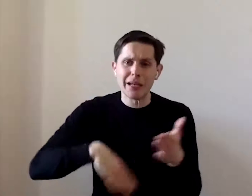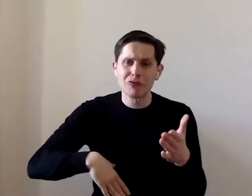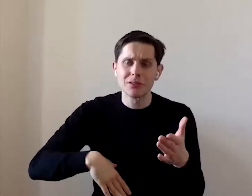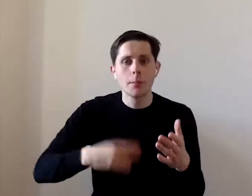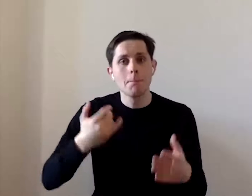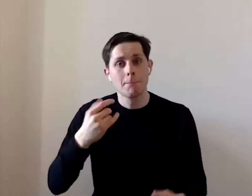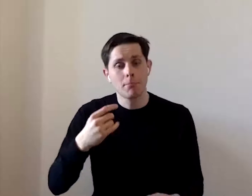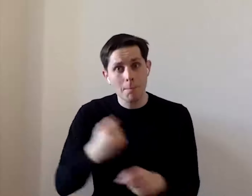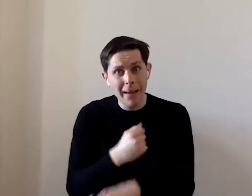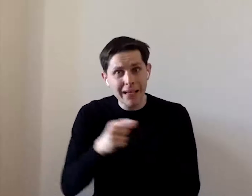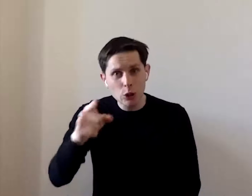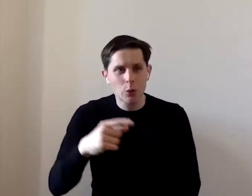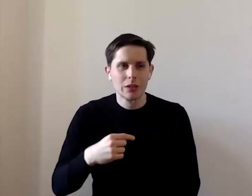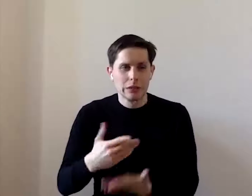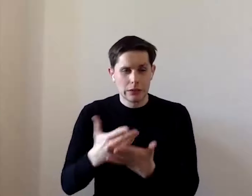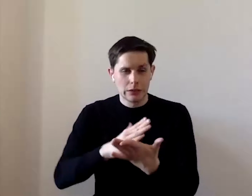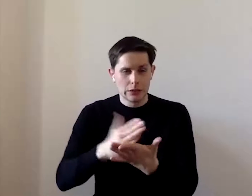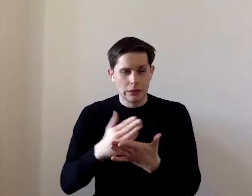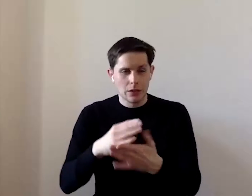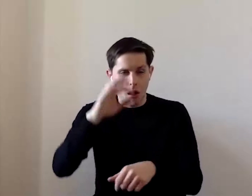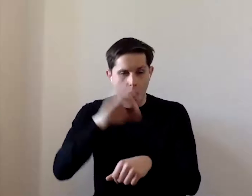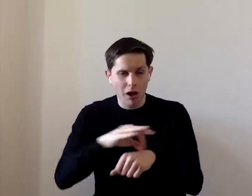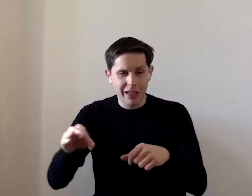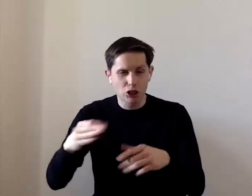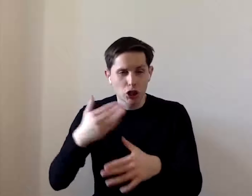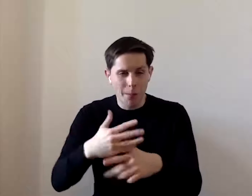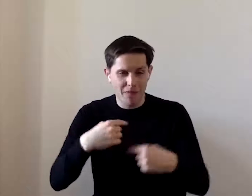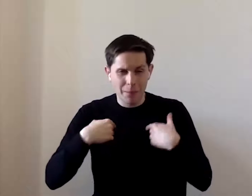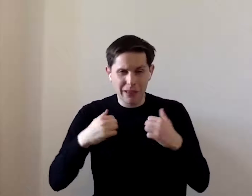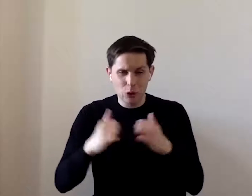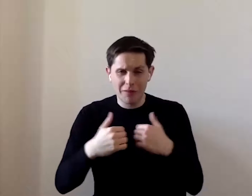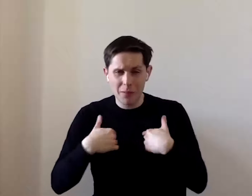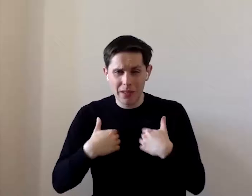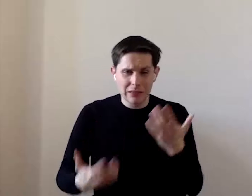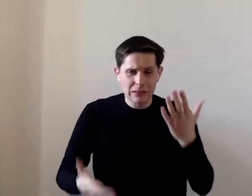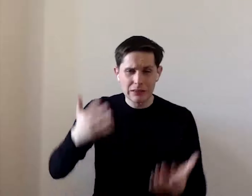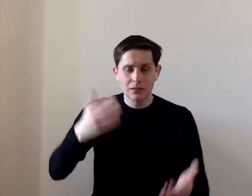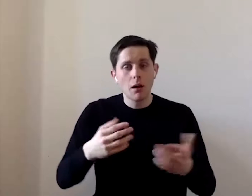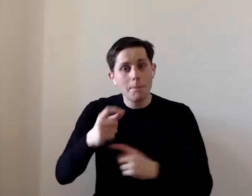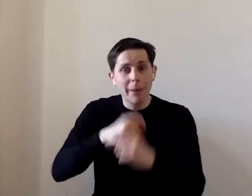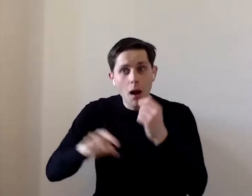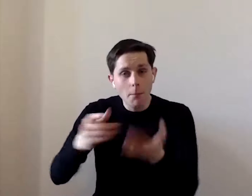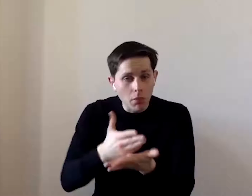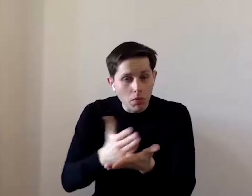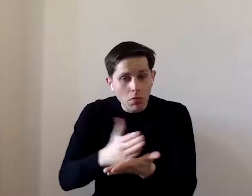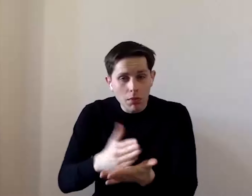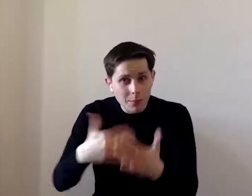negative experiences you've had in architecture school made you more wary about going into architectural practice as well?